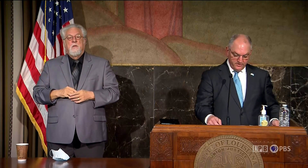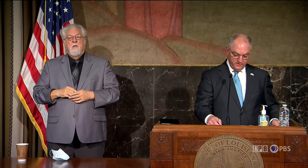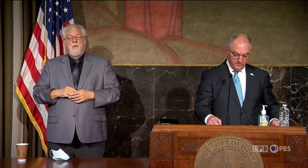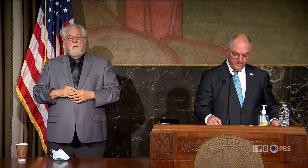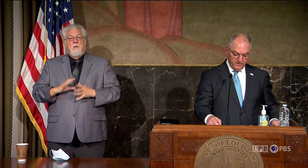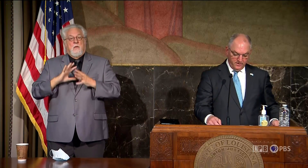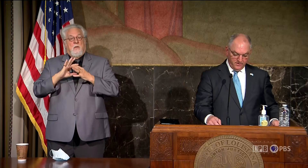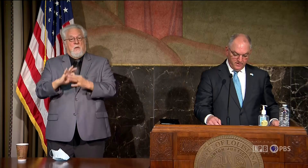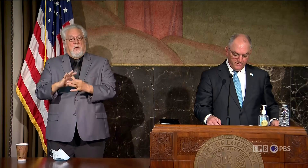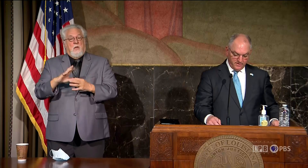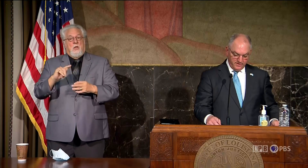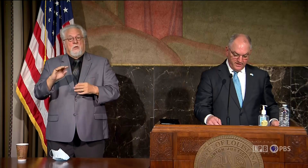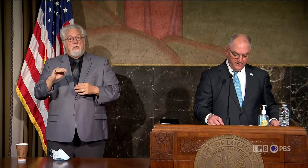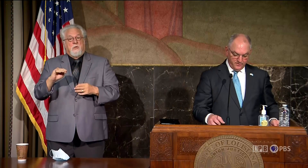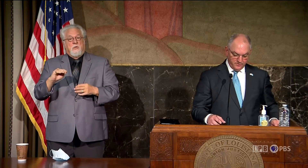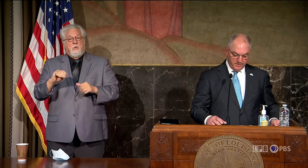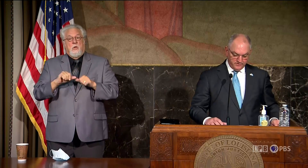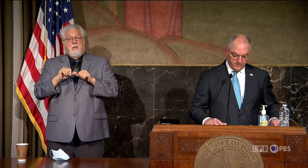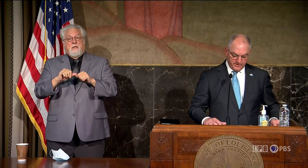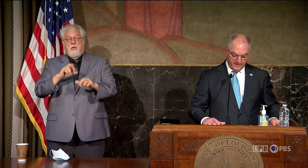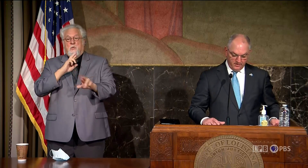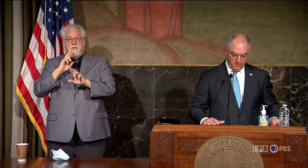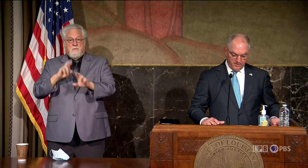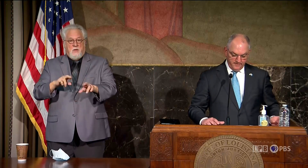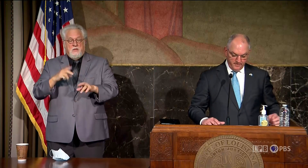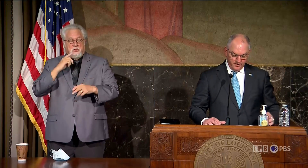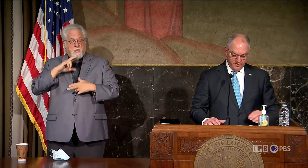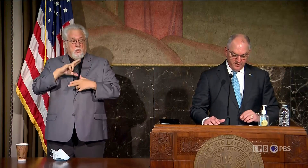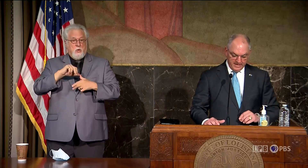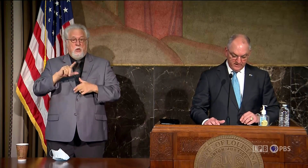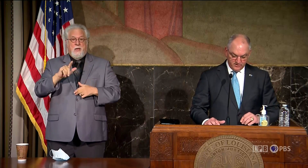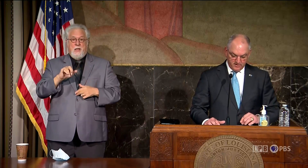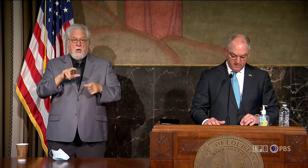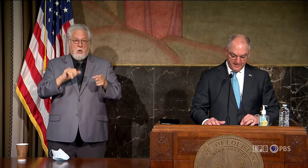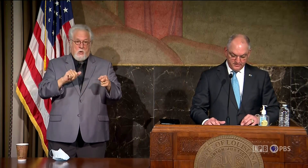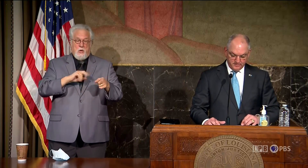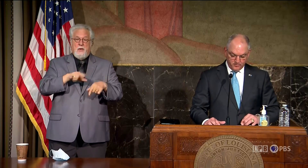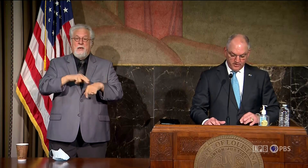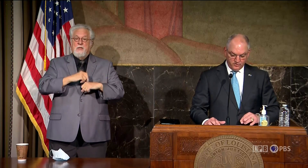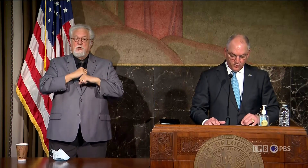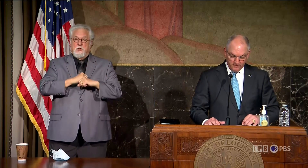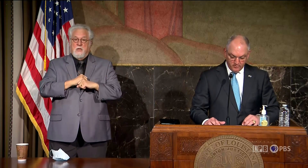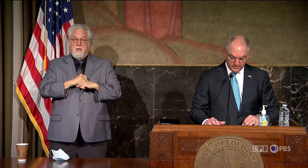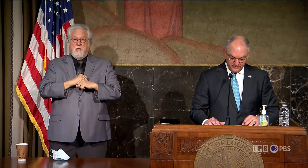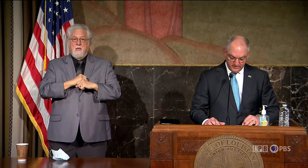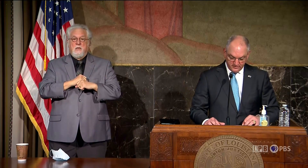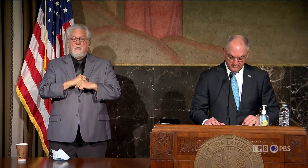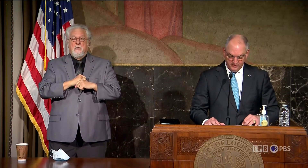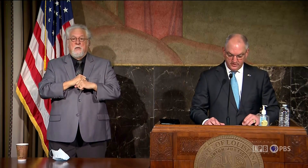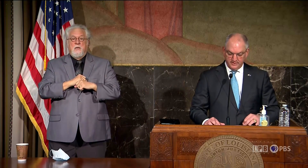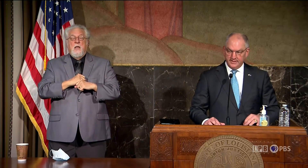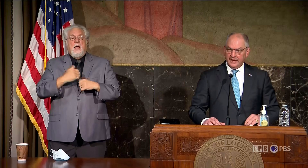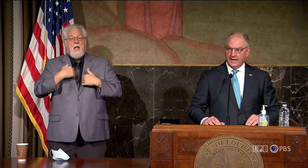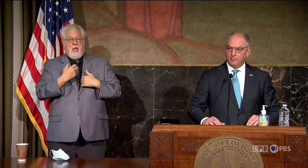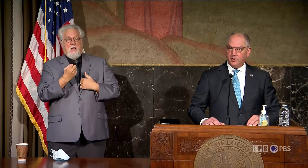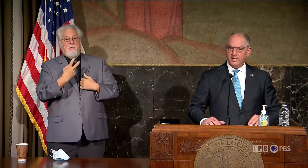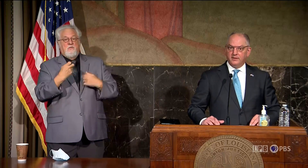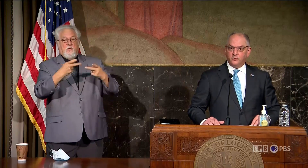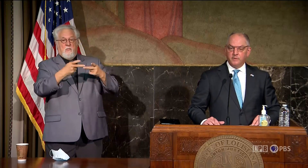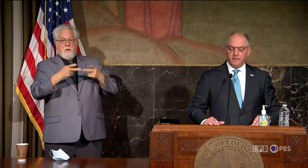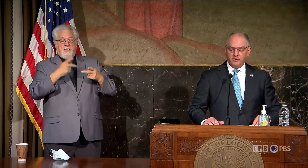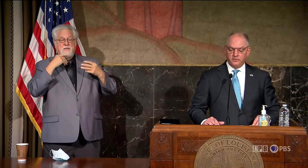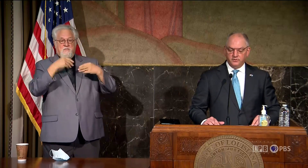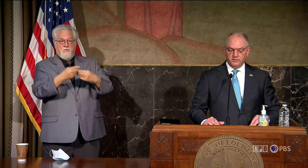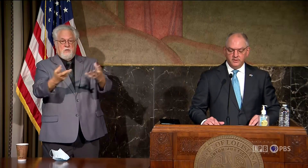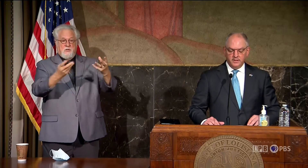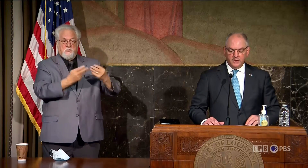respect to the continued response to Hurricane Laura, the National Guard is supporting 12 points of distribution today, operating in